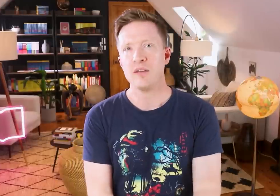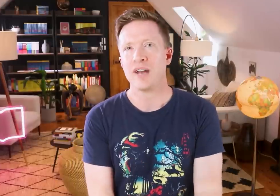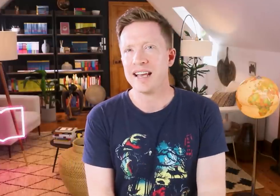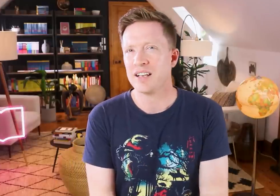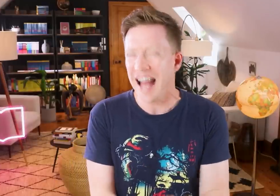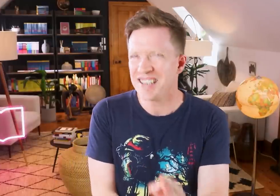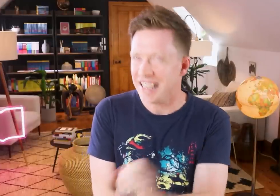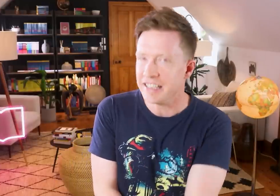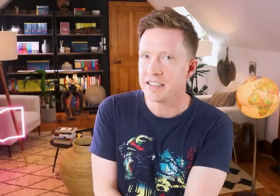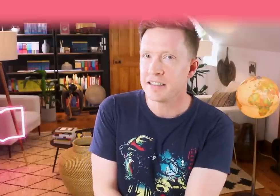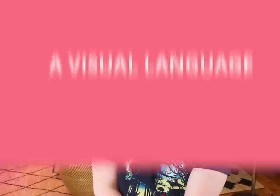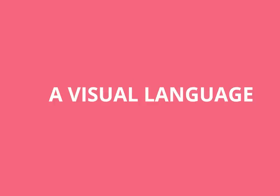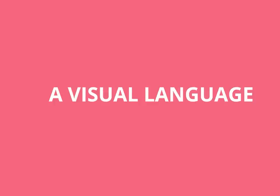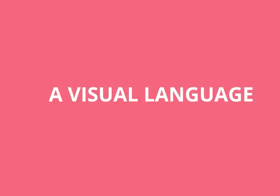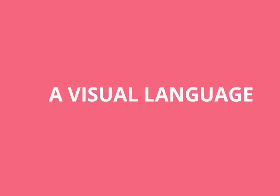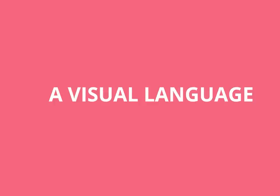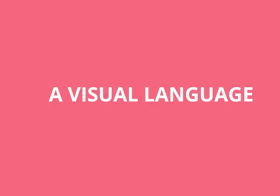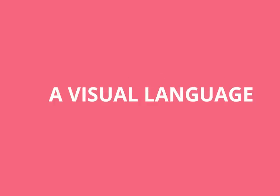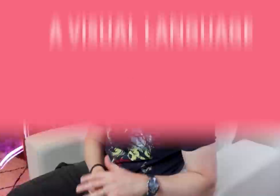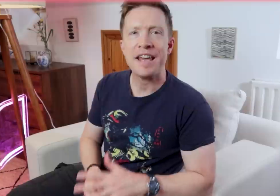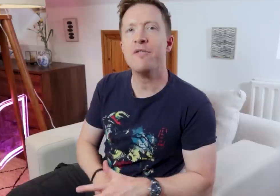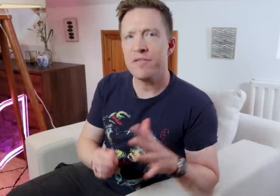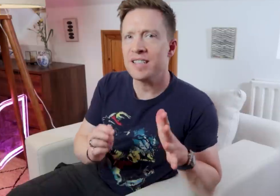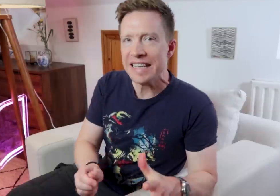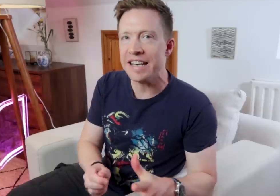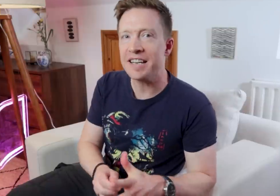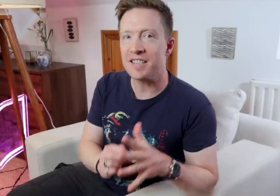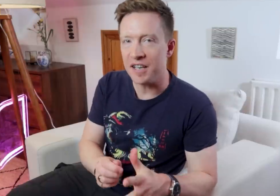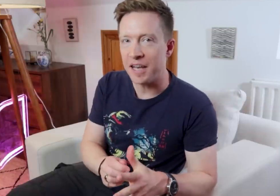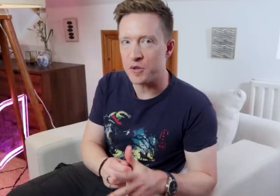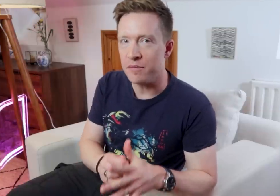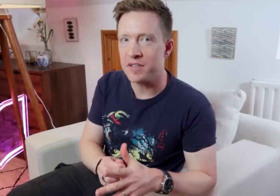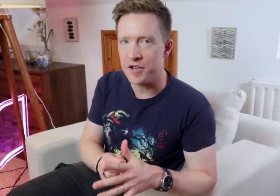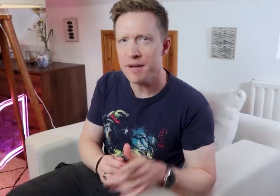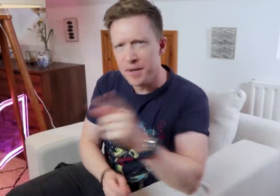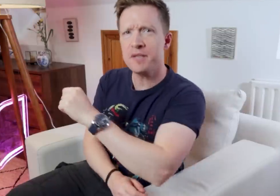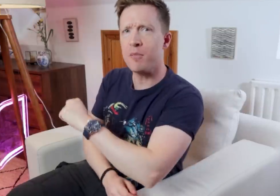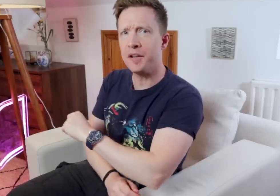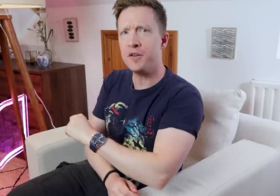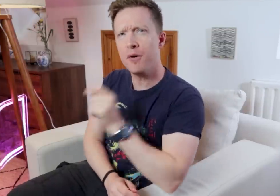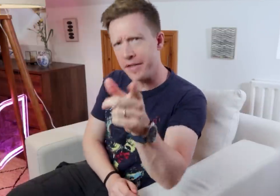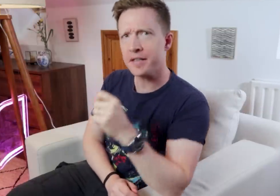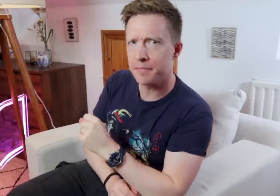what ASL actually is. If you've ever seen a sign language conversation, it might have reminded you of this.